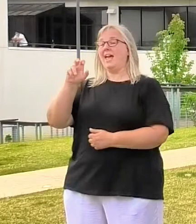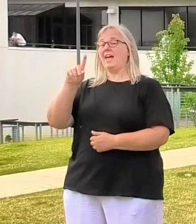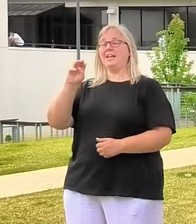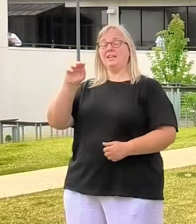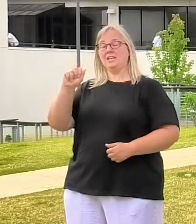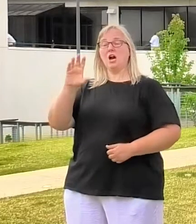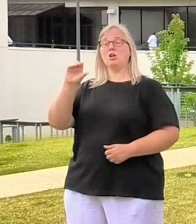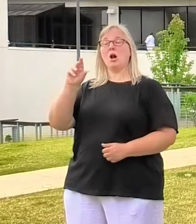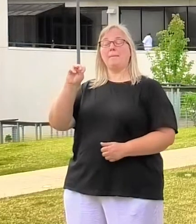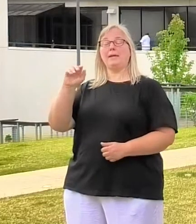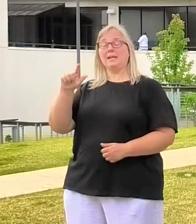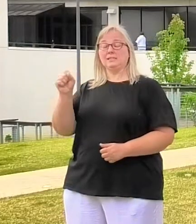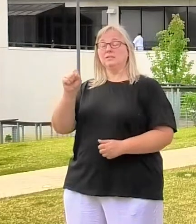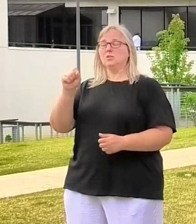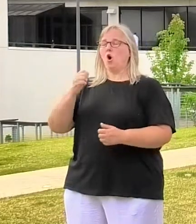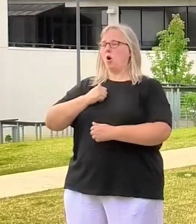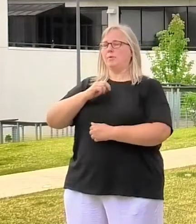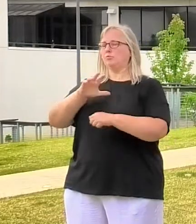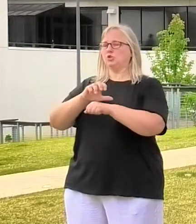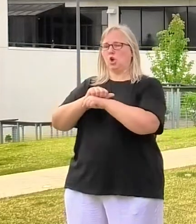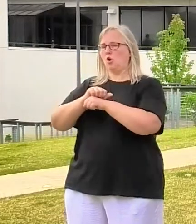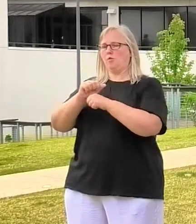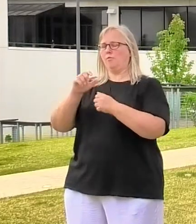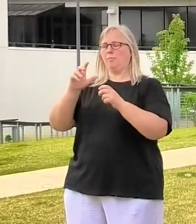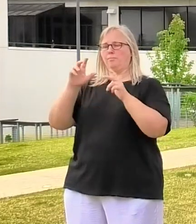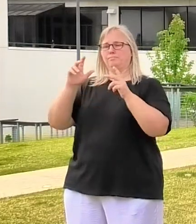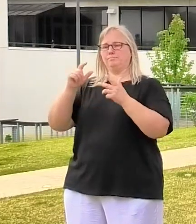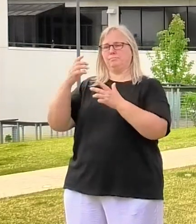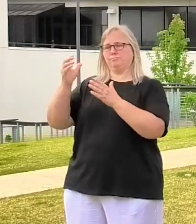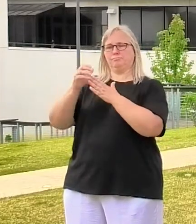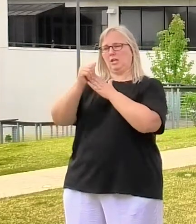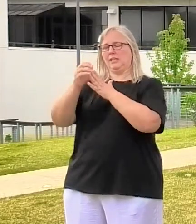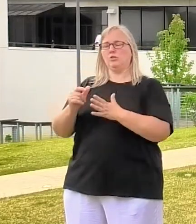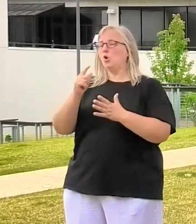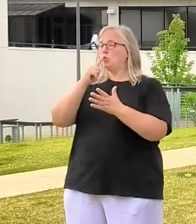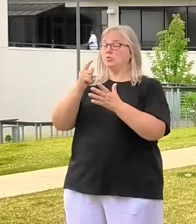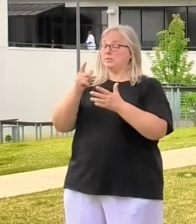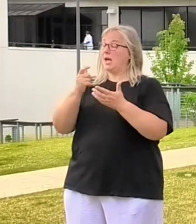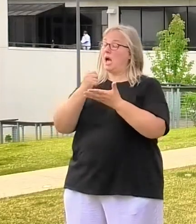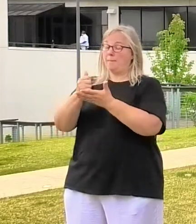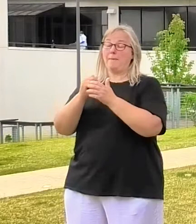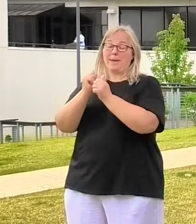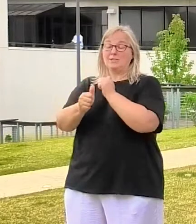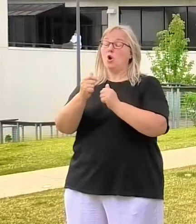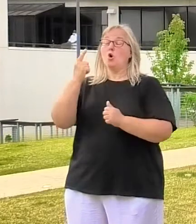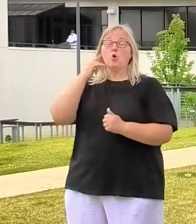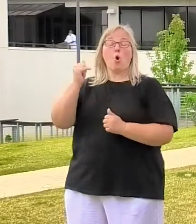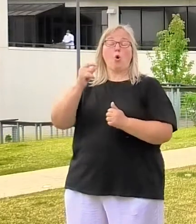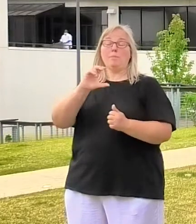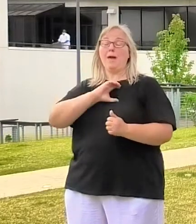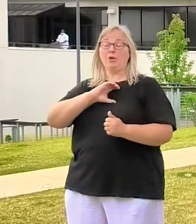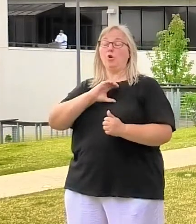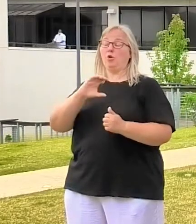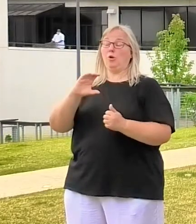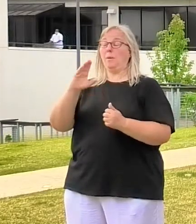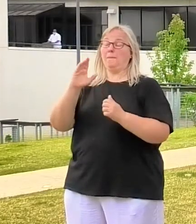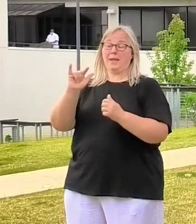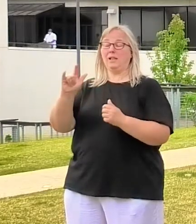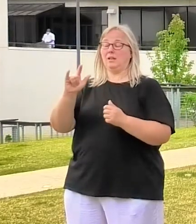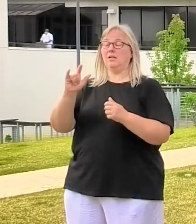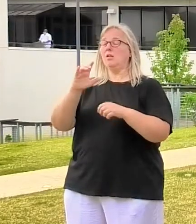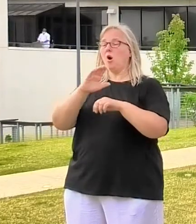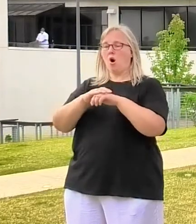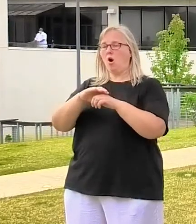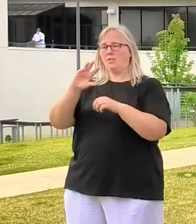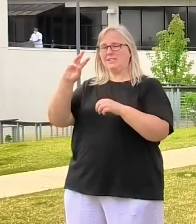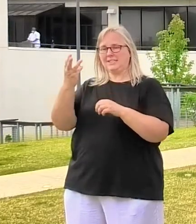for Maryland, who was also instrumental in the passing of the Congressional Gold Medal Bill in honor of the 6888 Central Postal